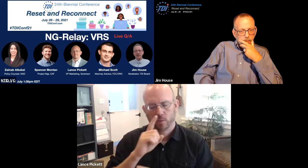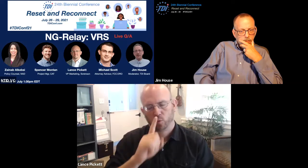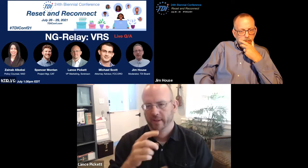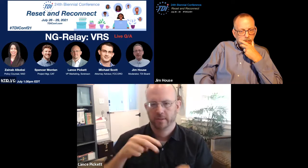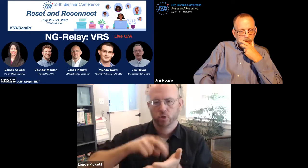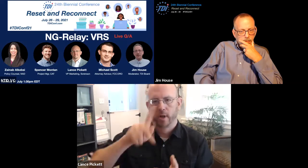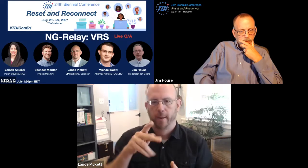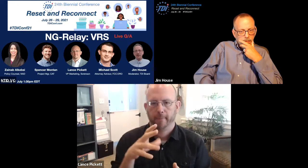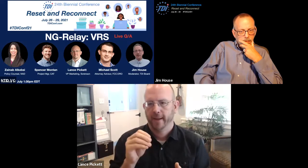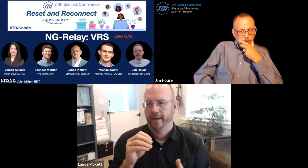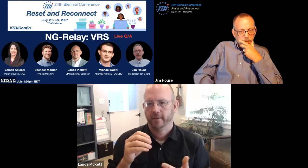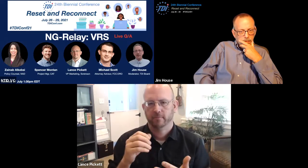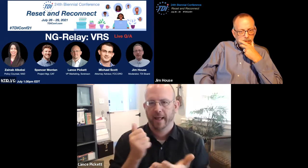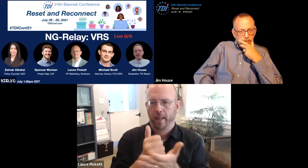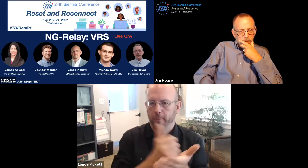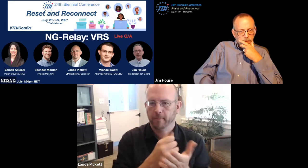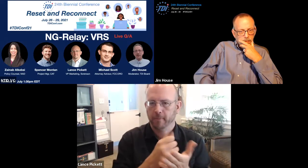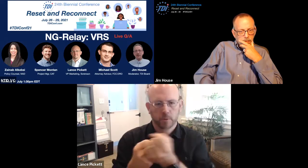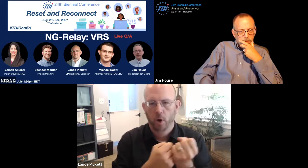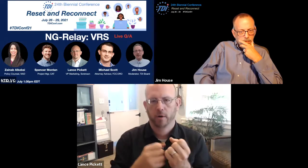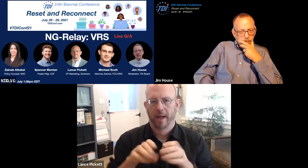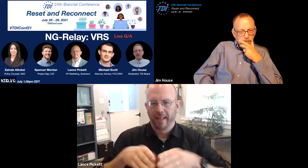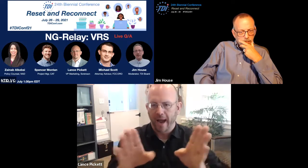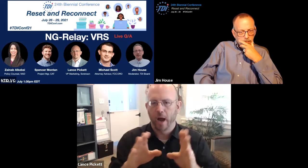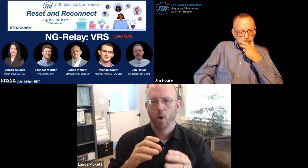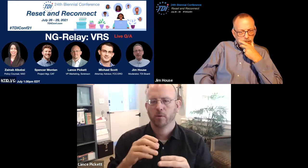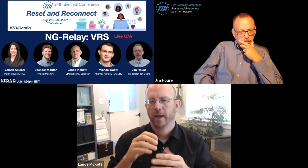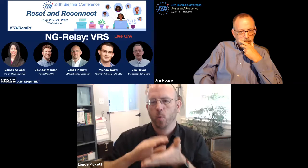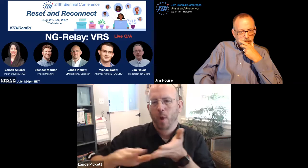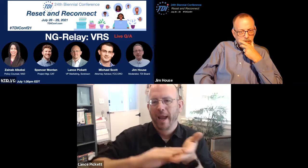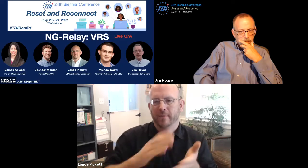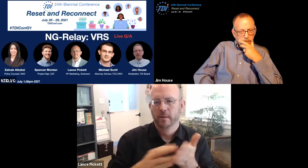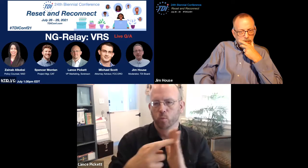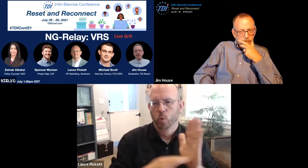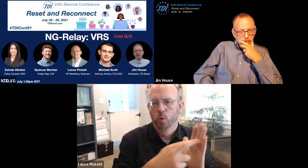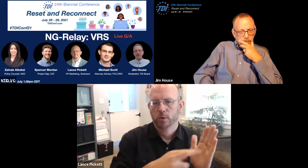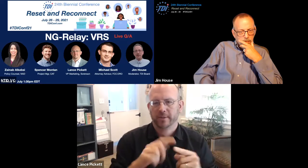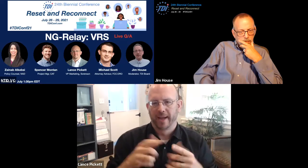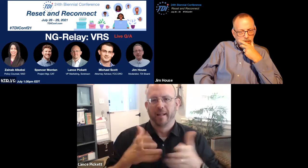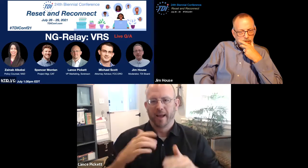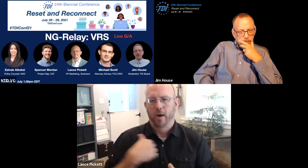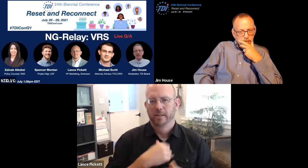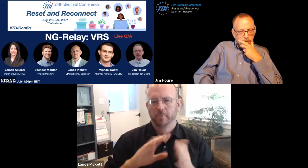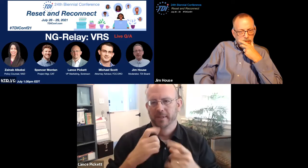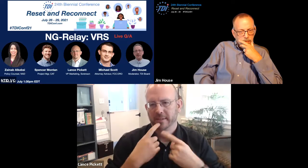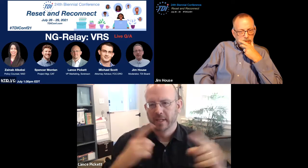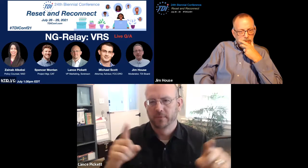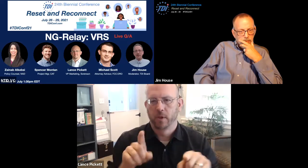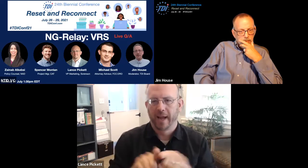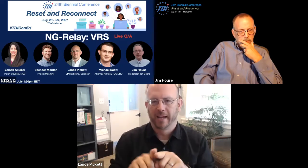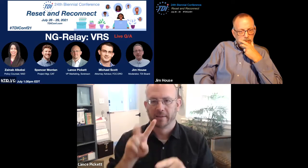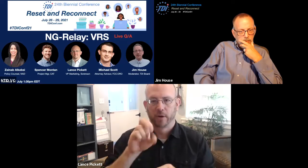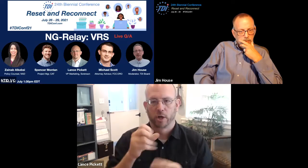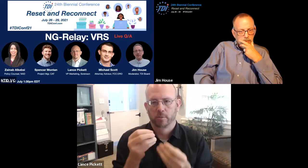time. But during COVID, the FCC really stood up and helped and supported and allowed, and they waived some of these rules